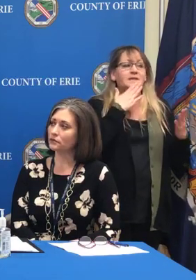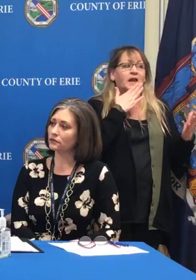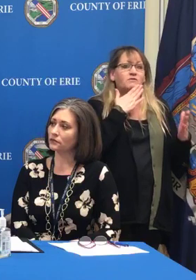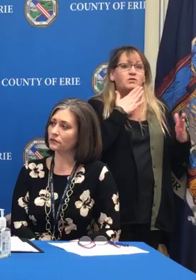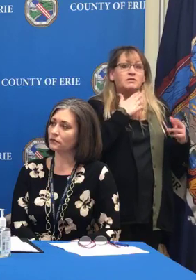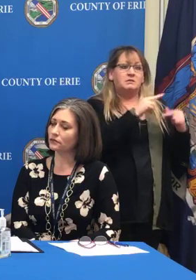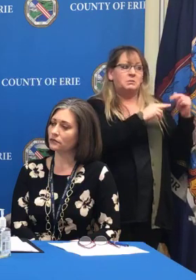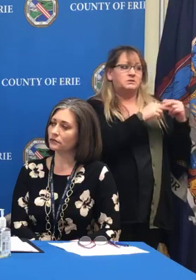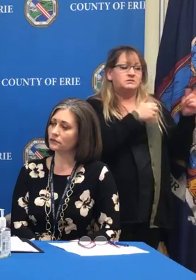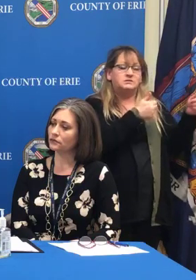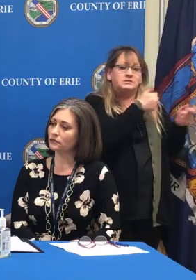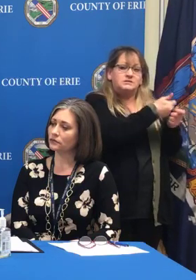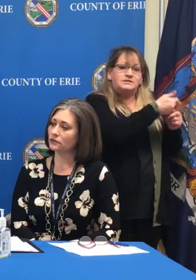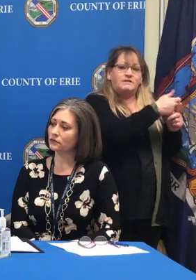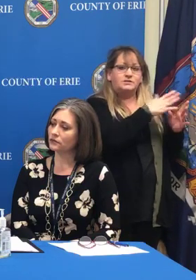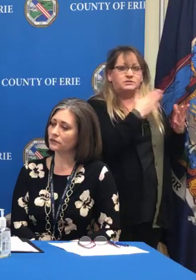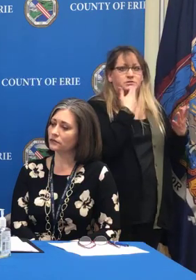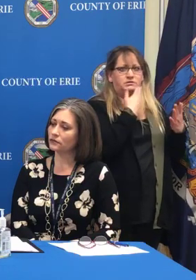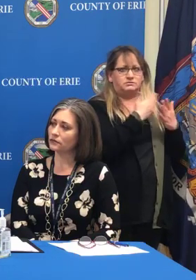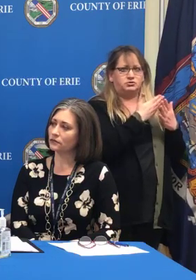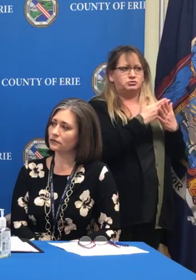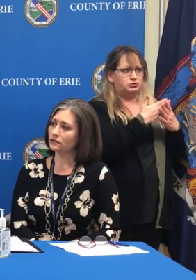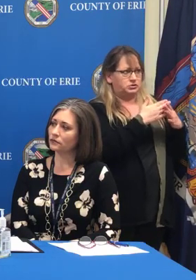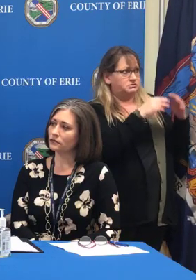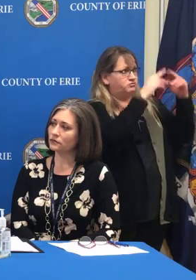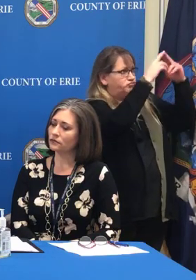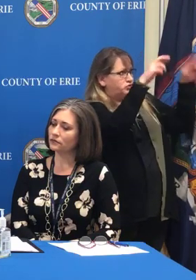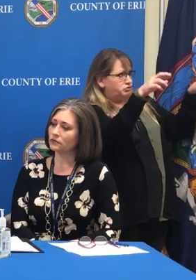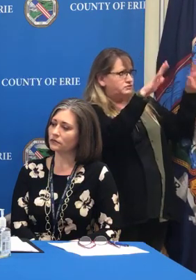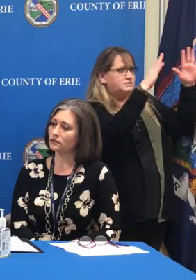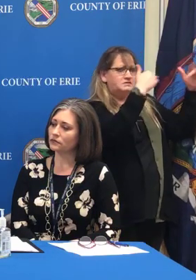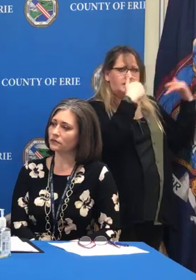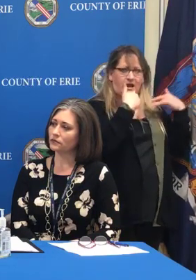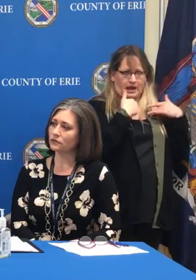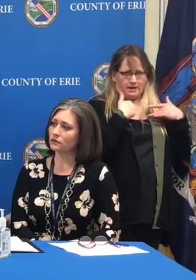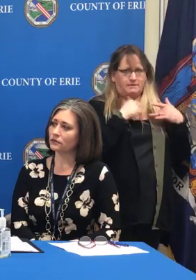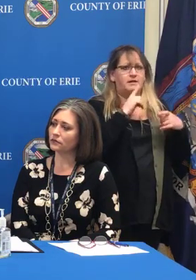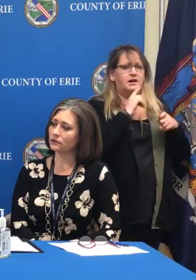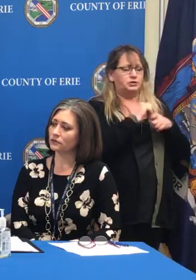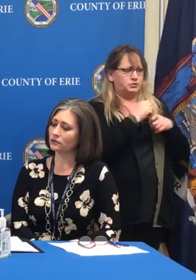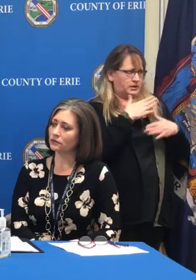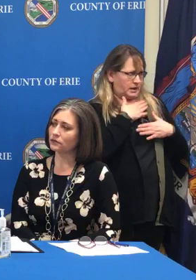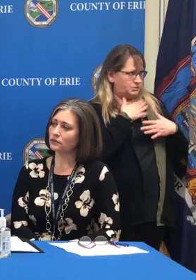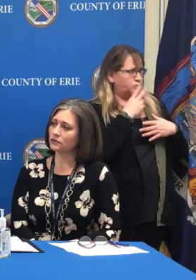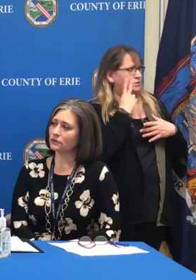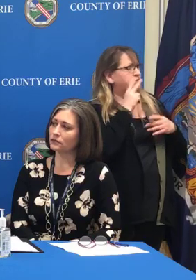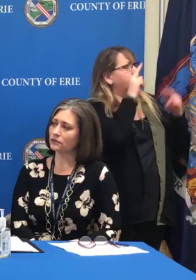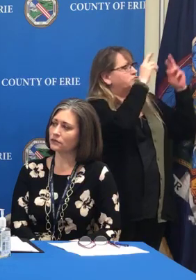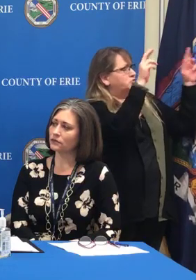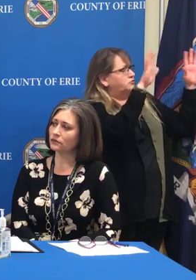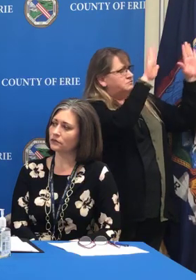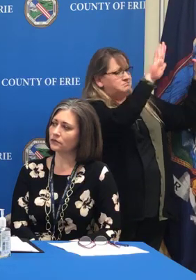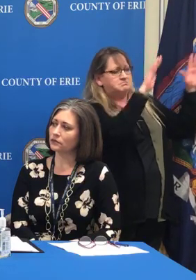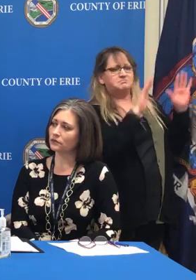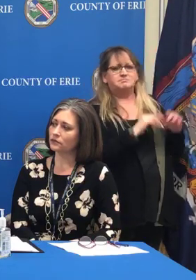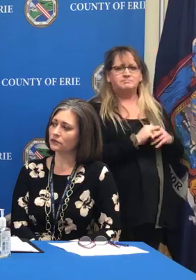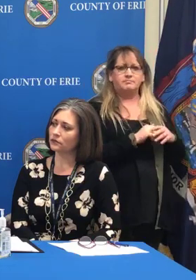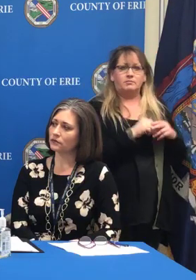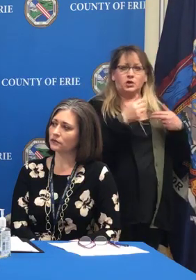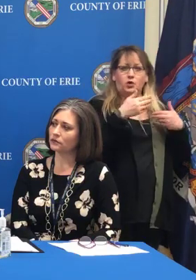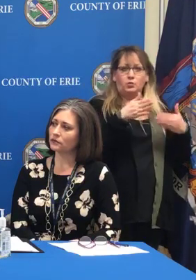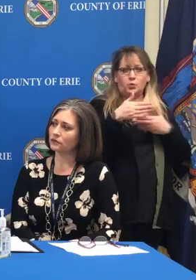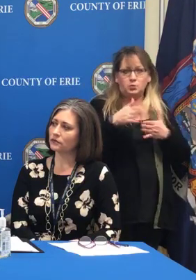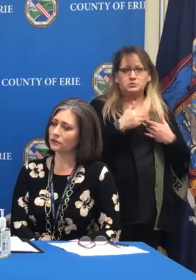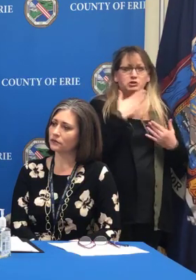is in good condition from the roof. We were actually very happy to find out that the roof was in excellent condition. The rooms are actually